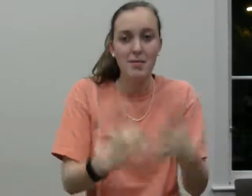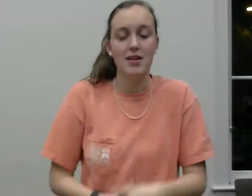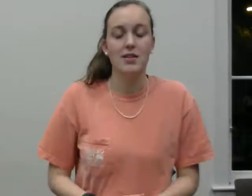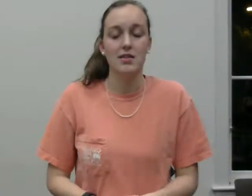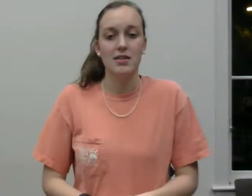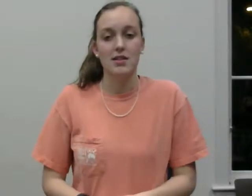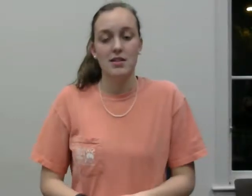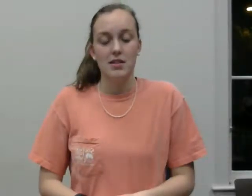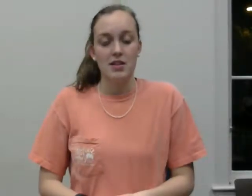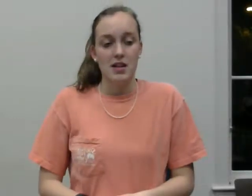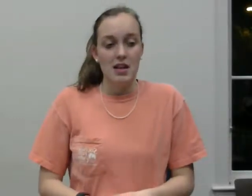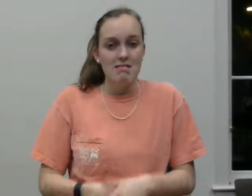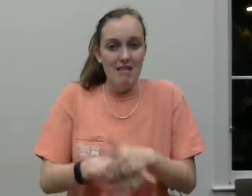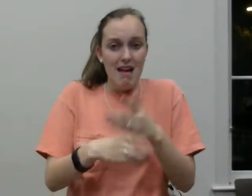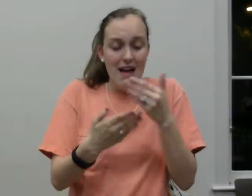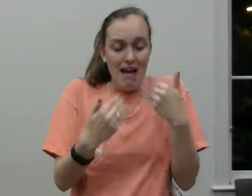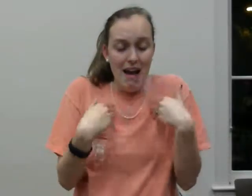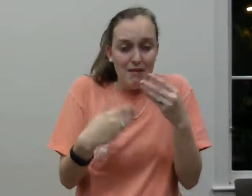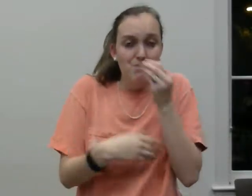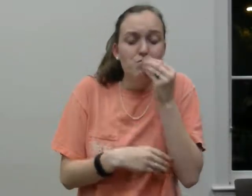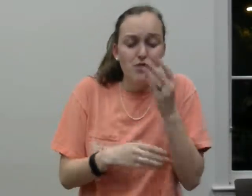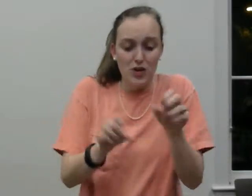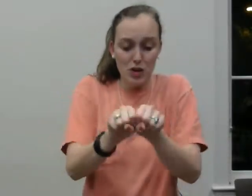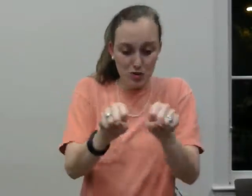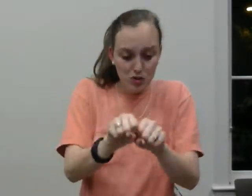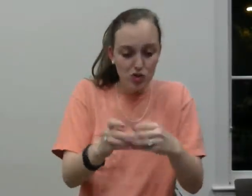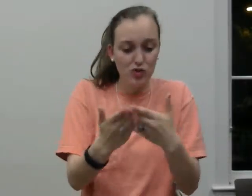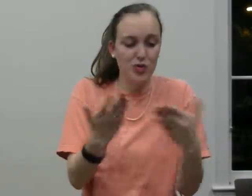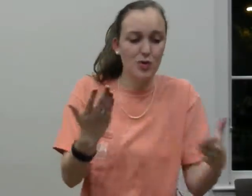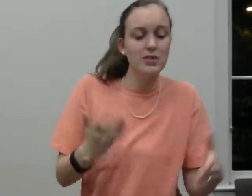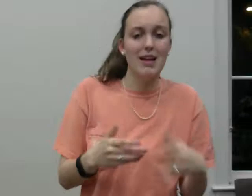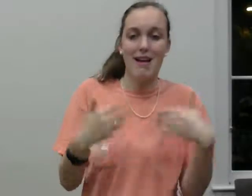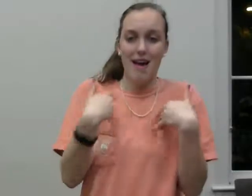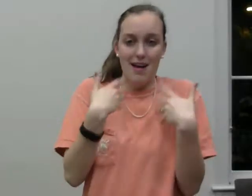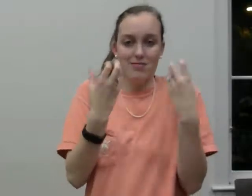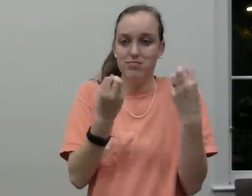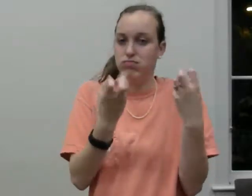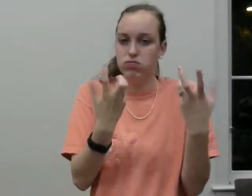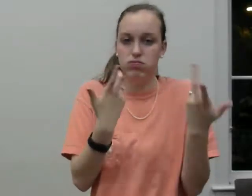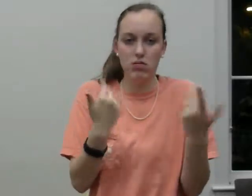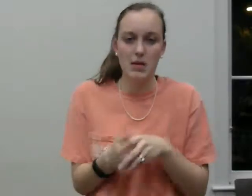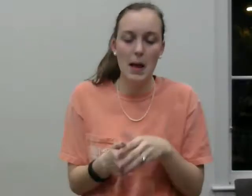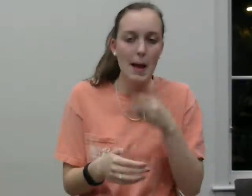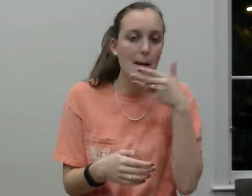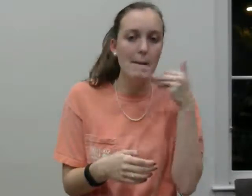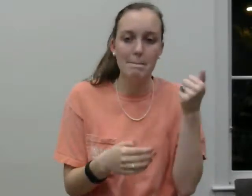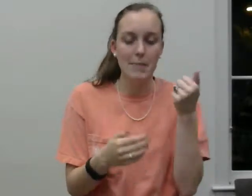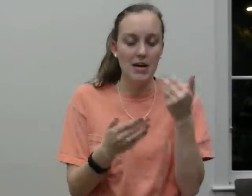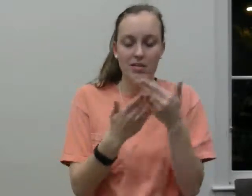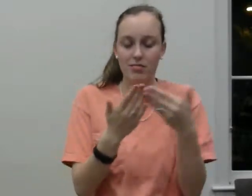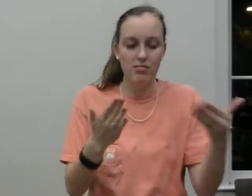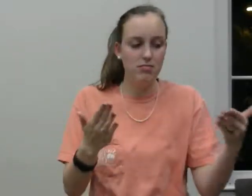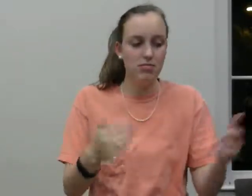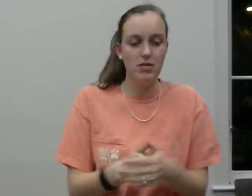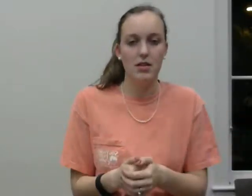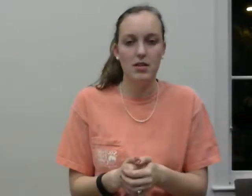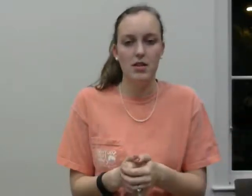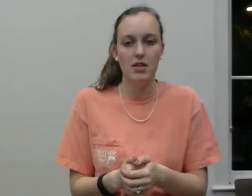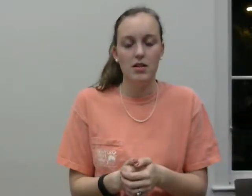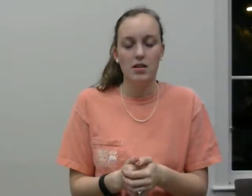proper supplies. They had food to eat. They had shoes on their feet. So the British Army was just better supplied, better trained, and then also they